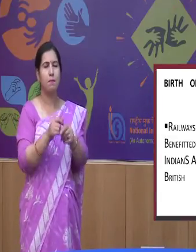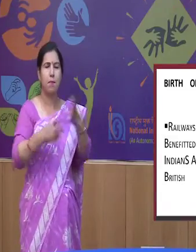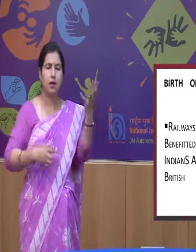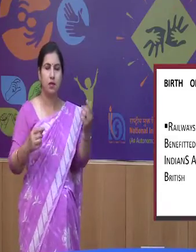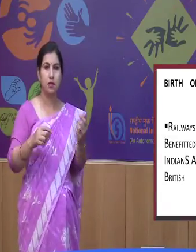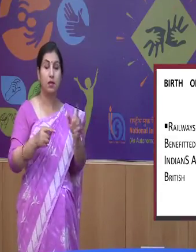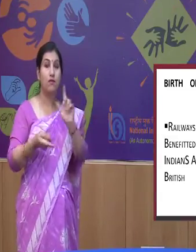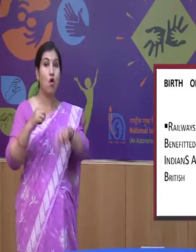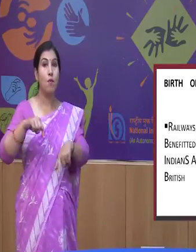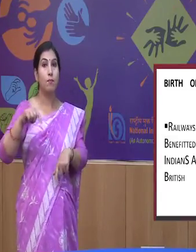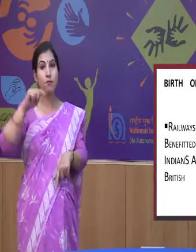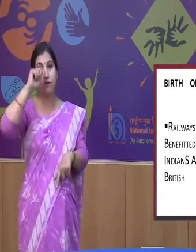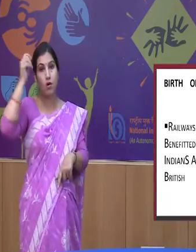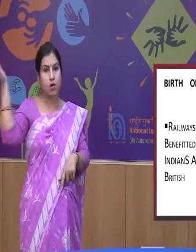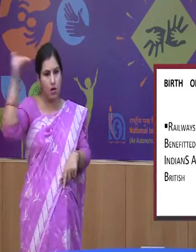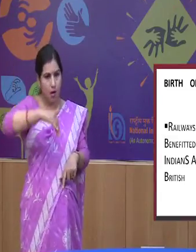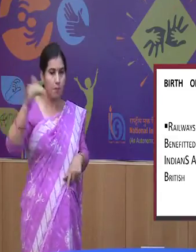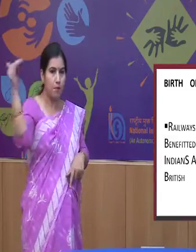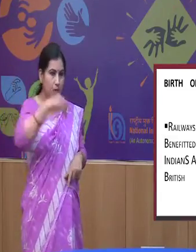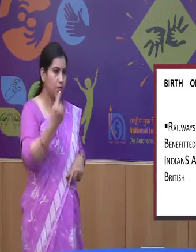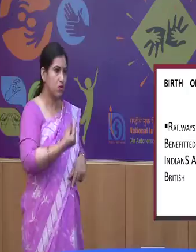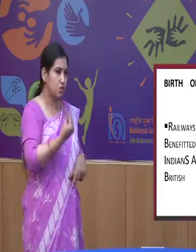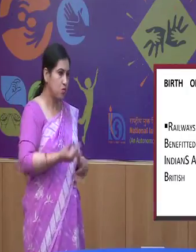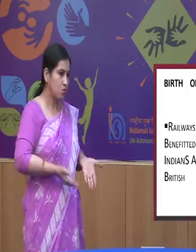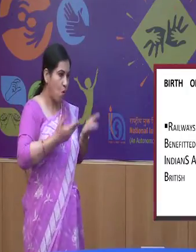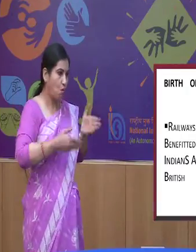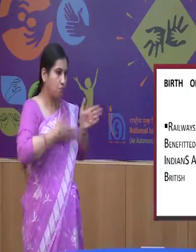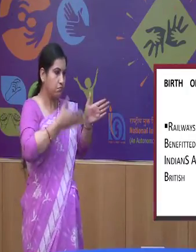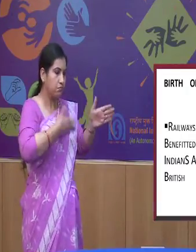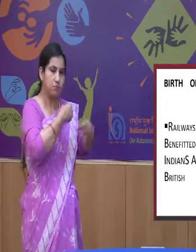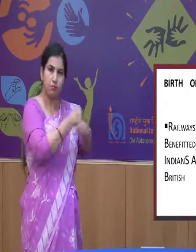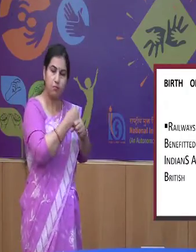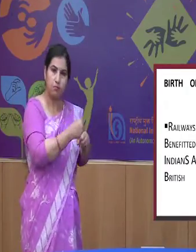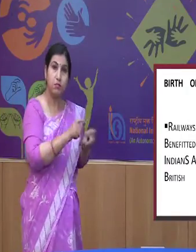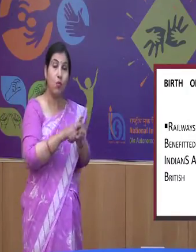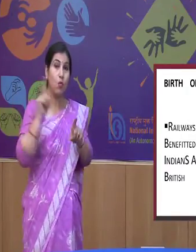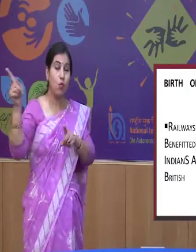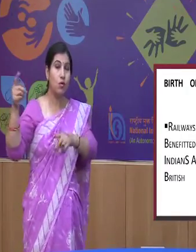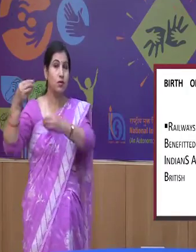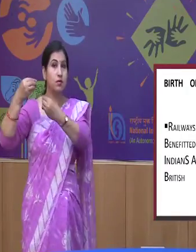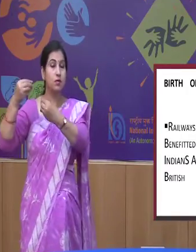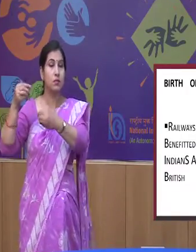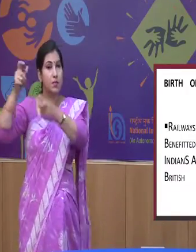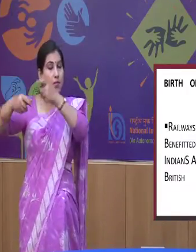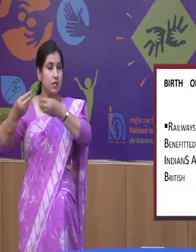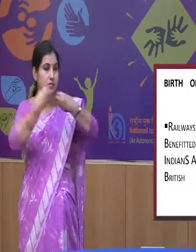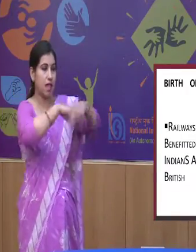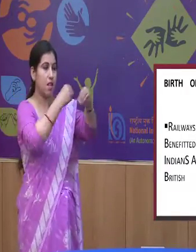etc., came from Britain. In this way, her merchants made profit.